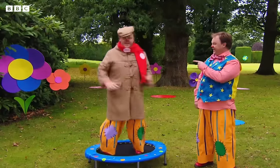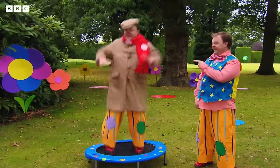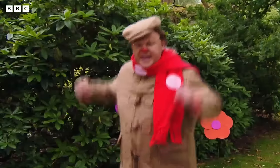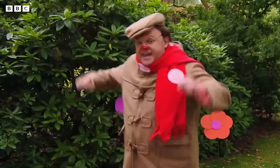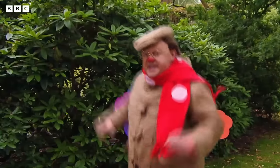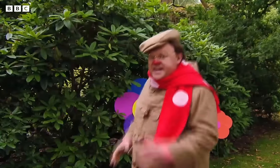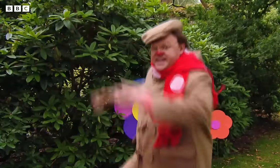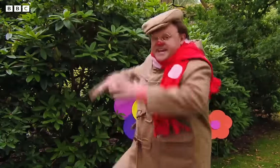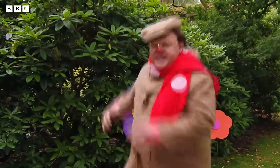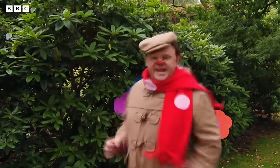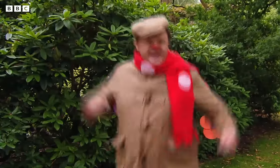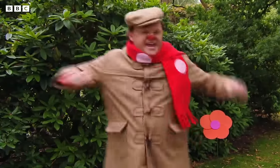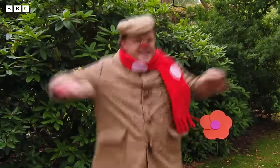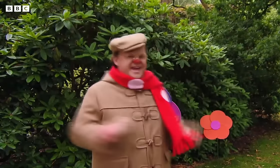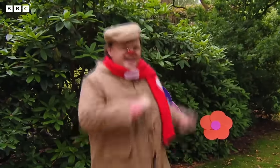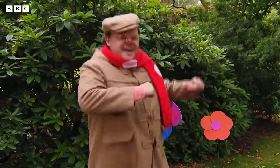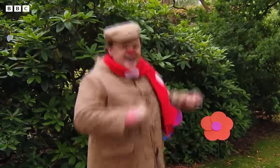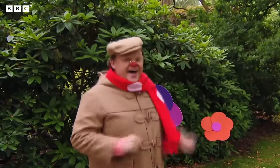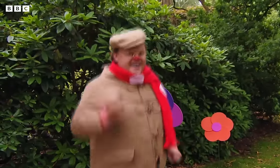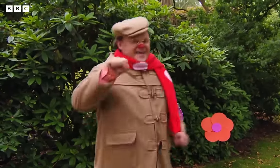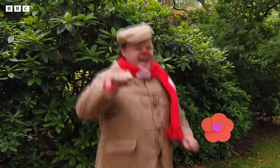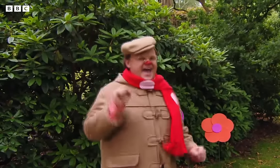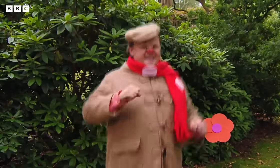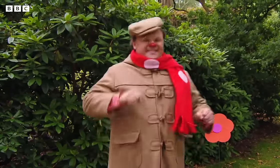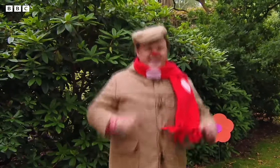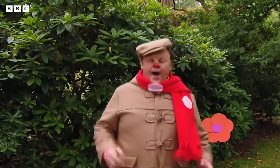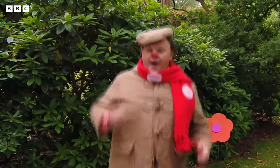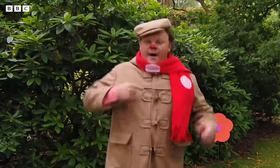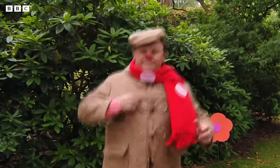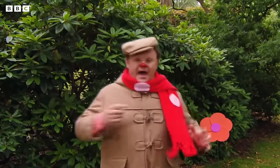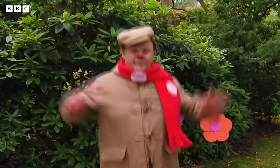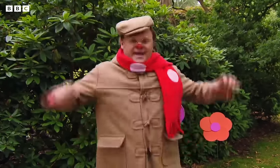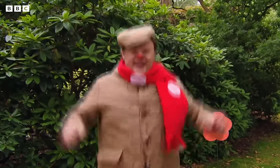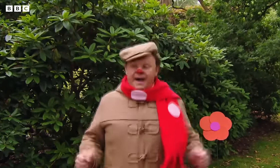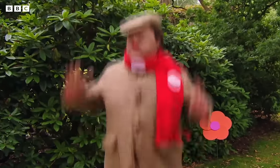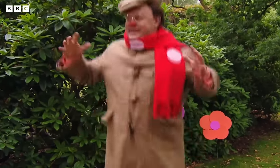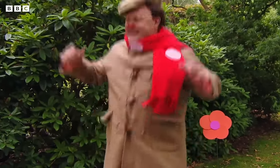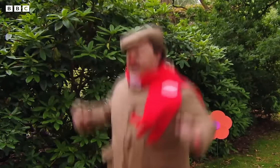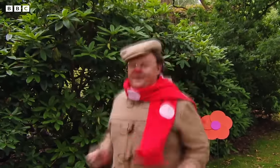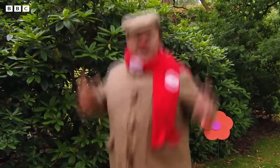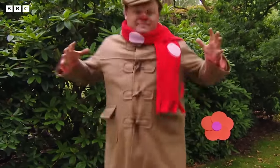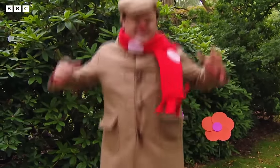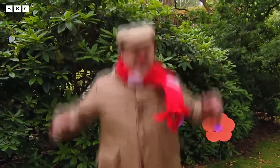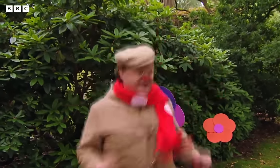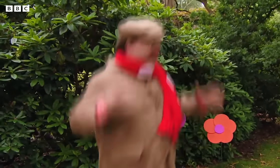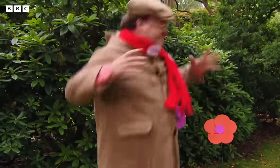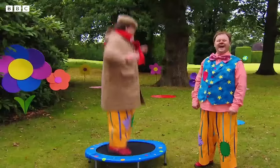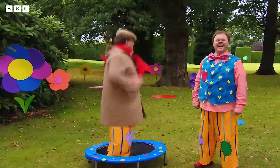Are you bouncing on your trampoline? Yes. I'm going up and down, up, down, up,